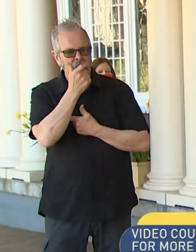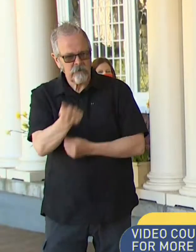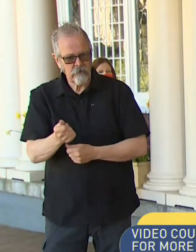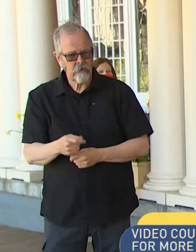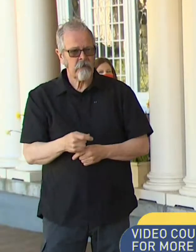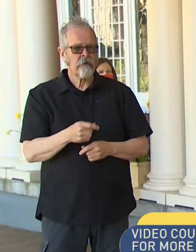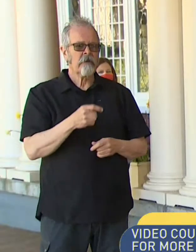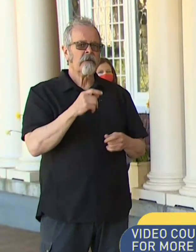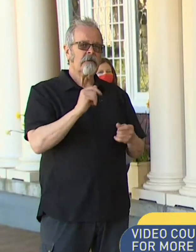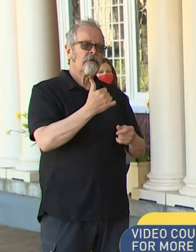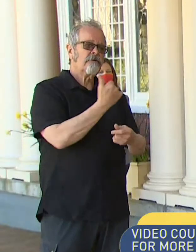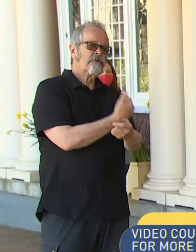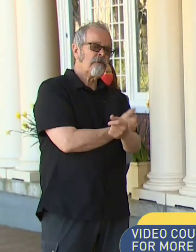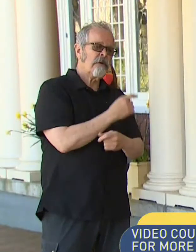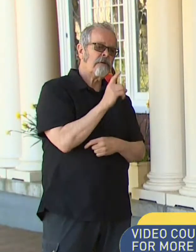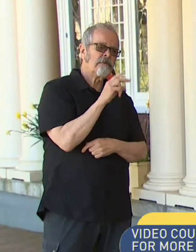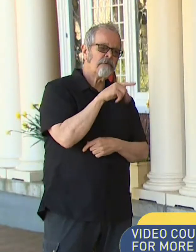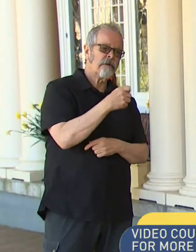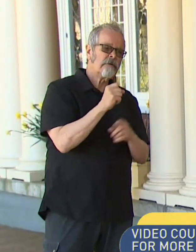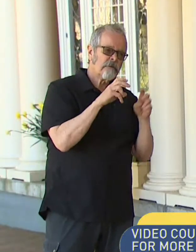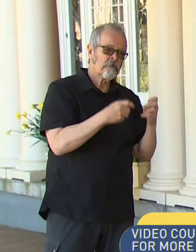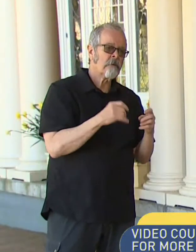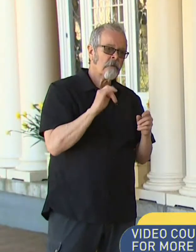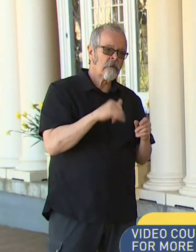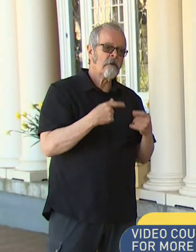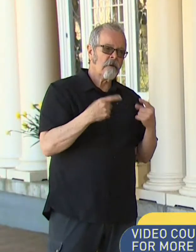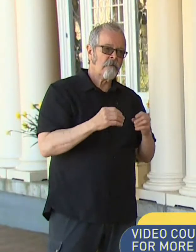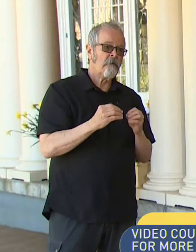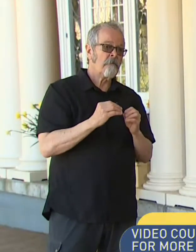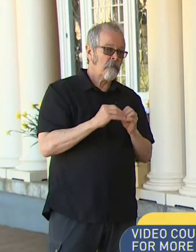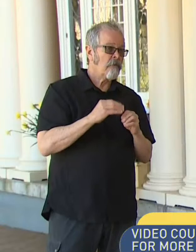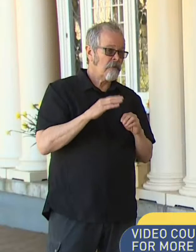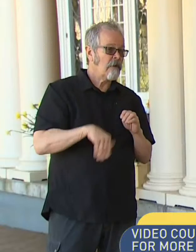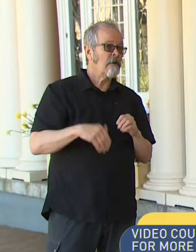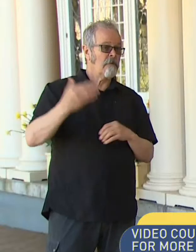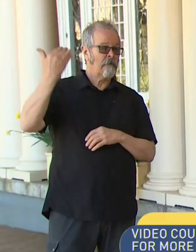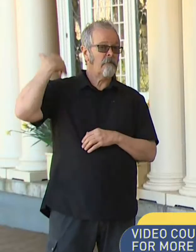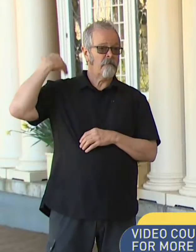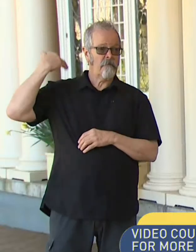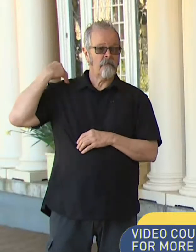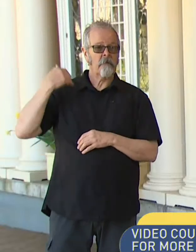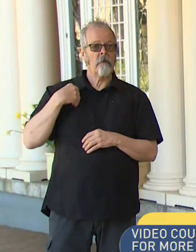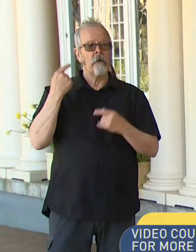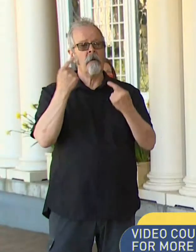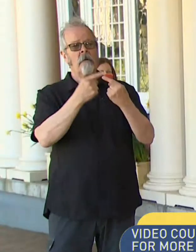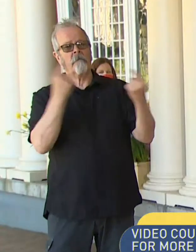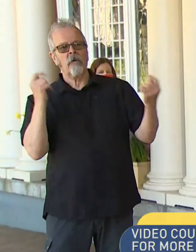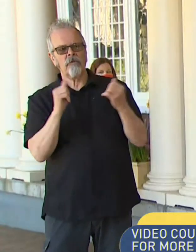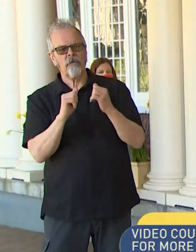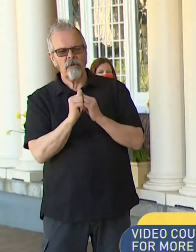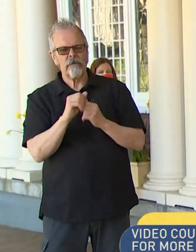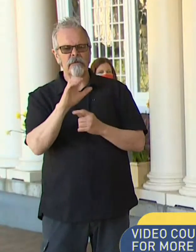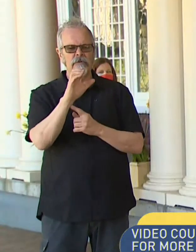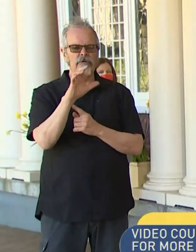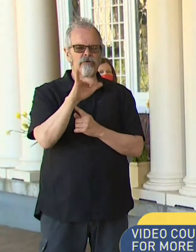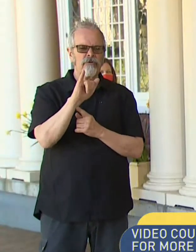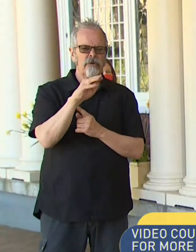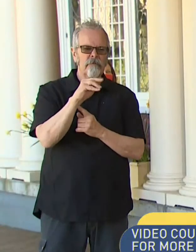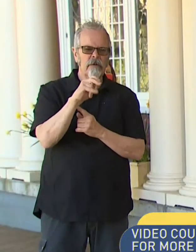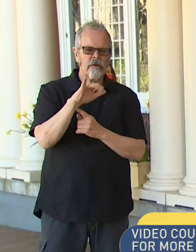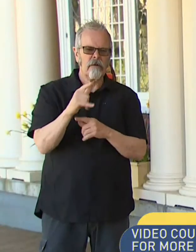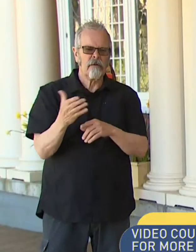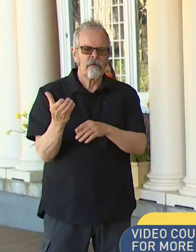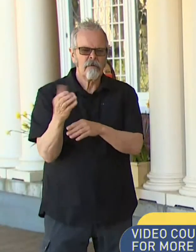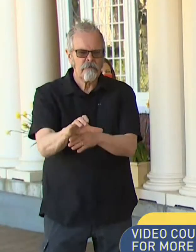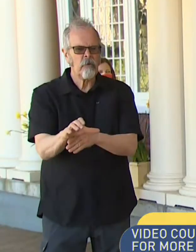issue more than we have, as opposed to a criminal enforcement issue to some degree. But there is also an interest to